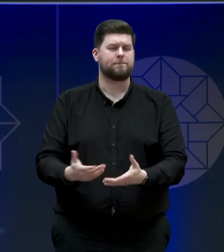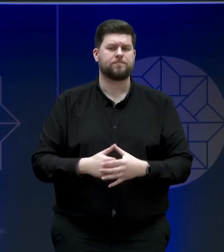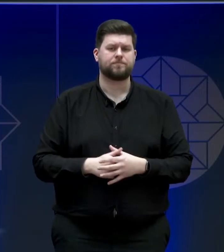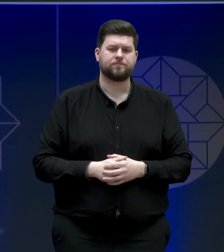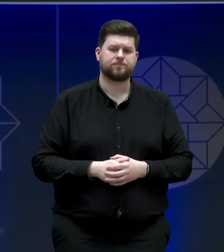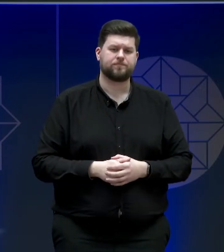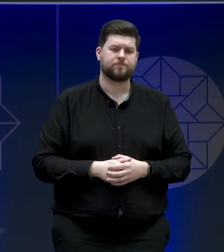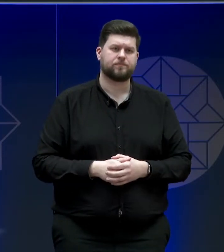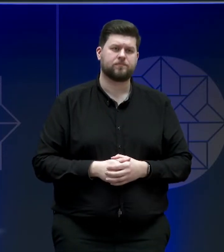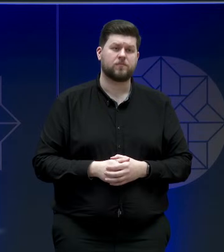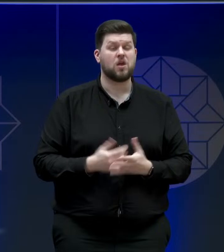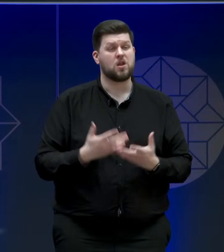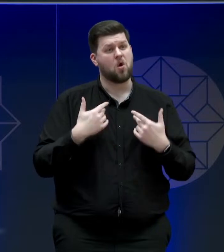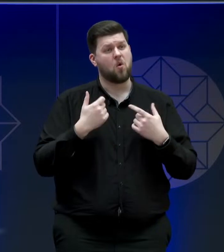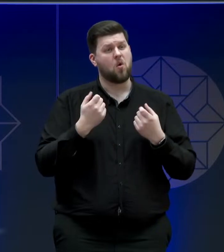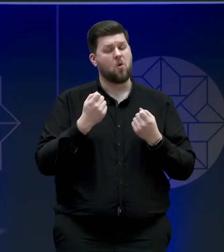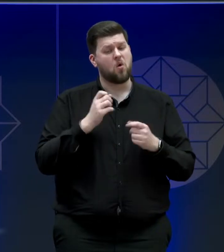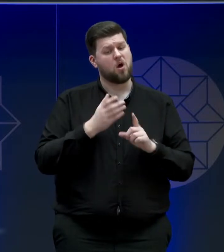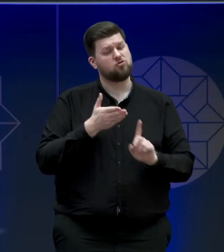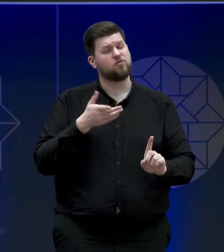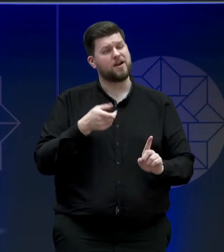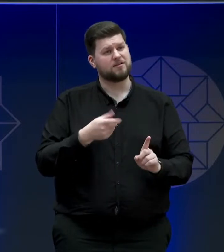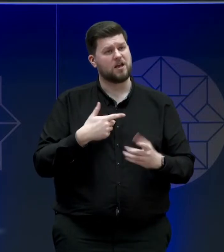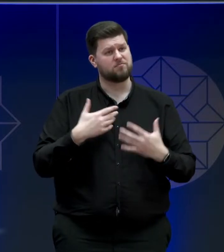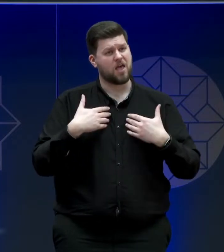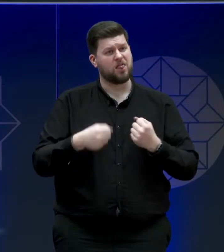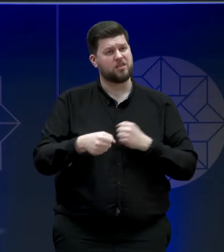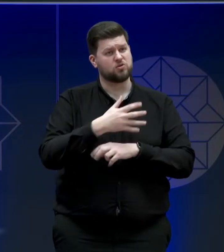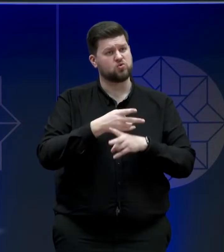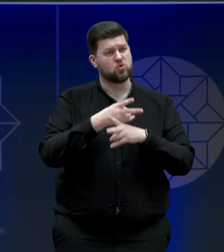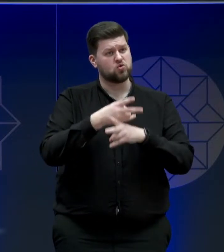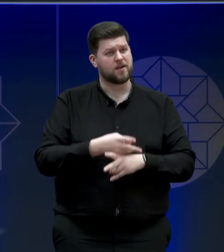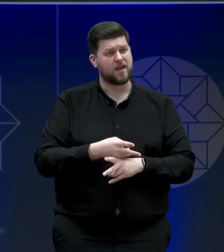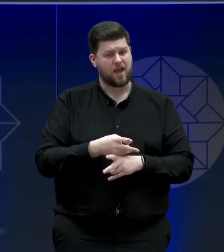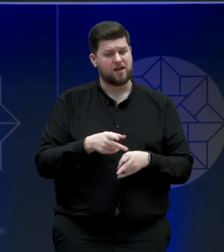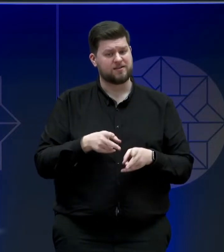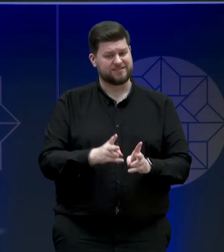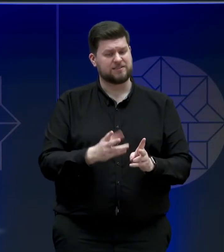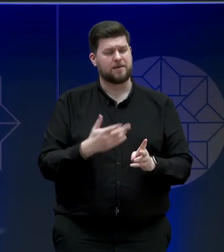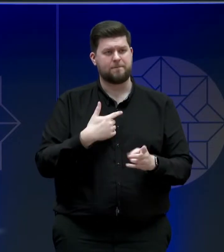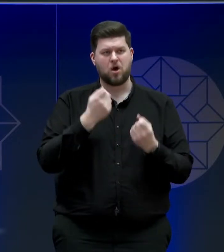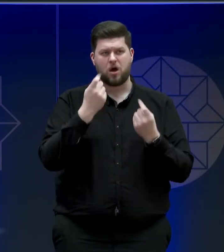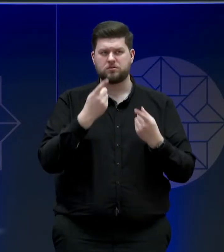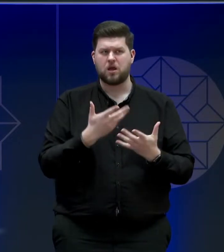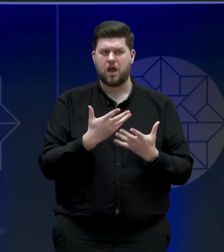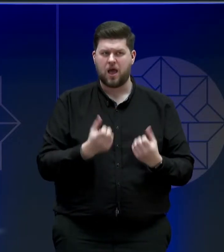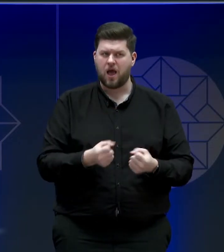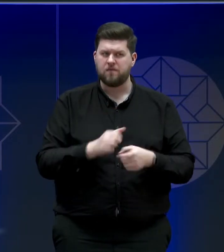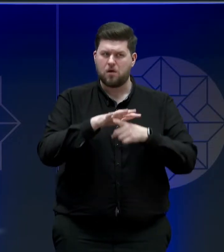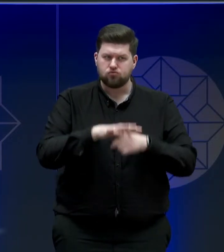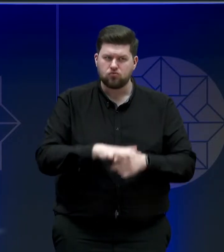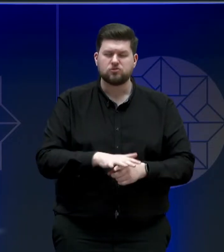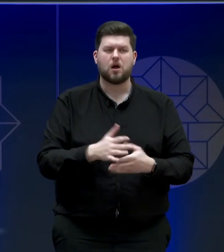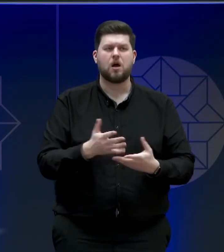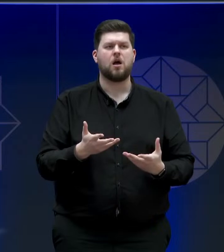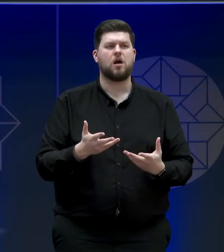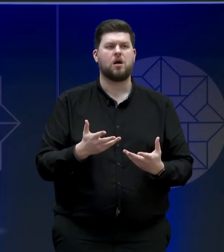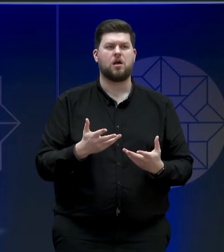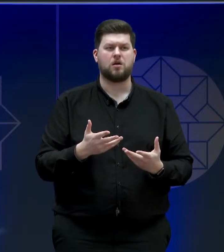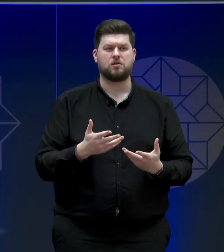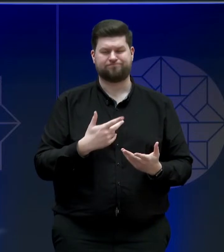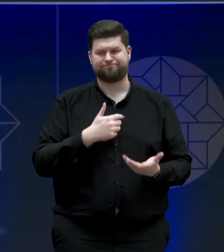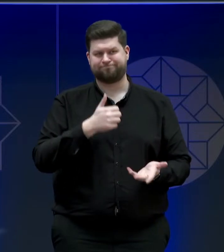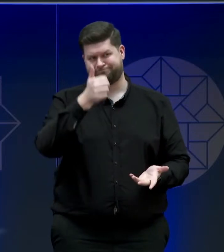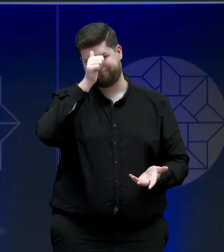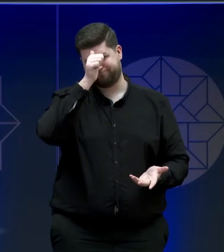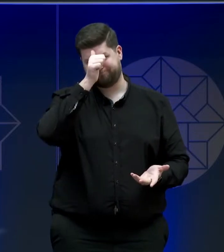I recognise the health and social care system is under huge pressures. I'm very familiar with